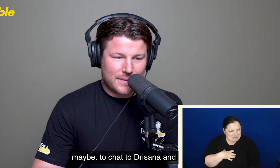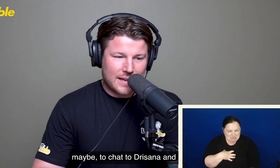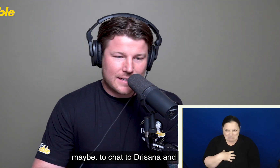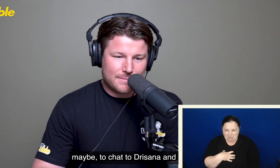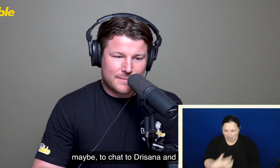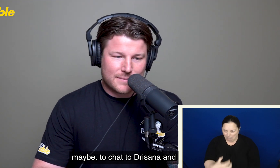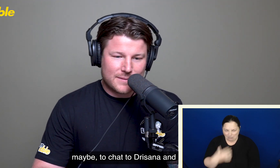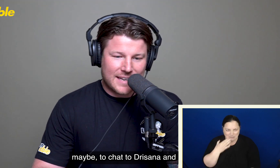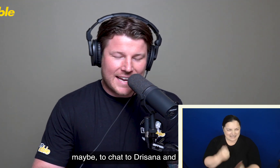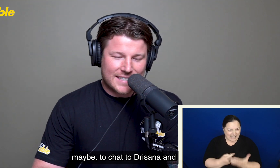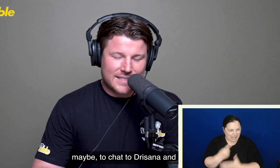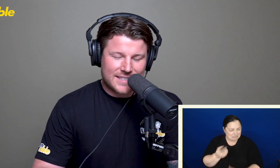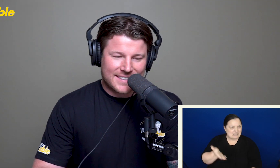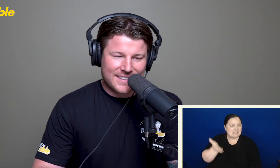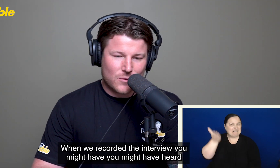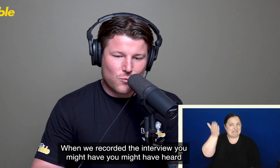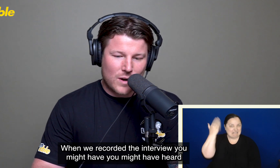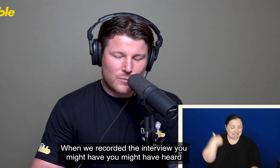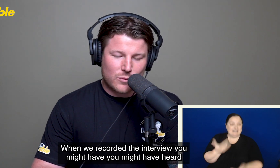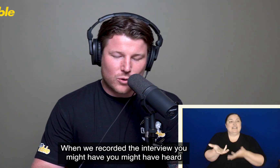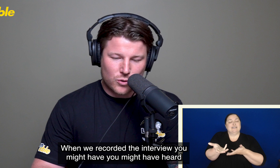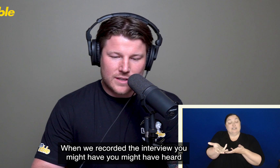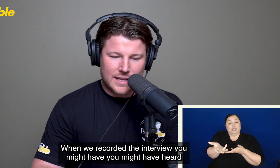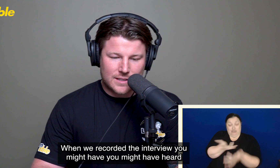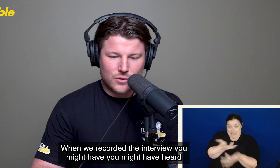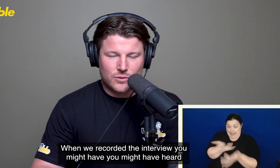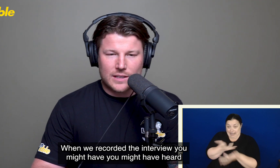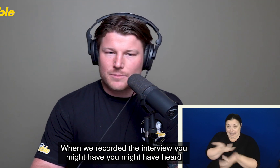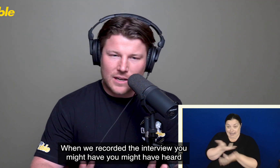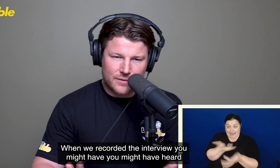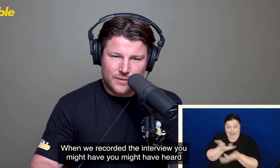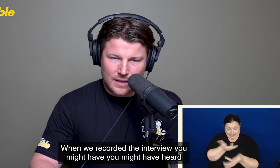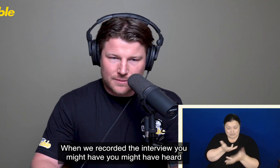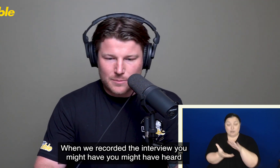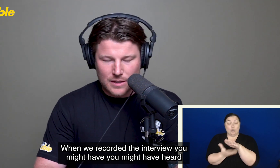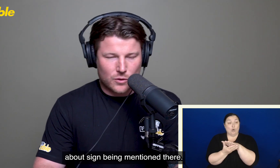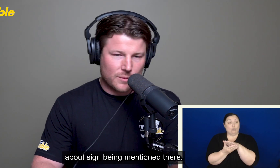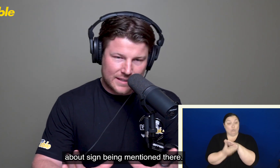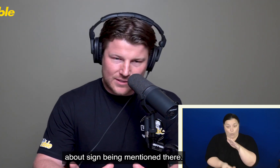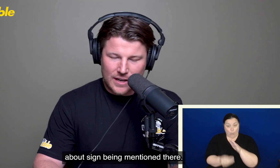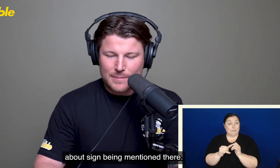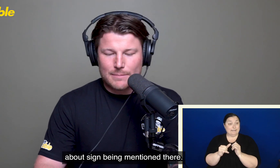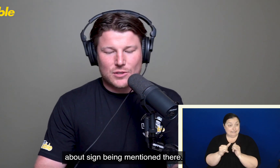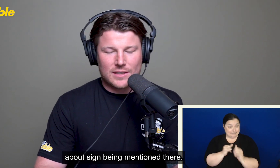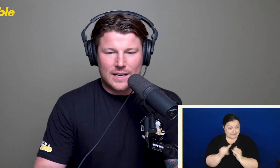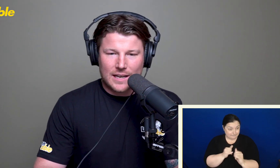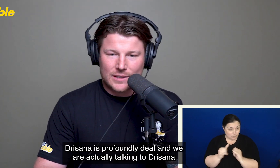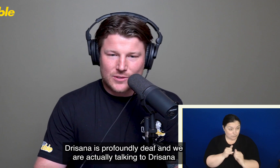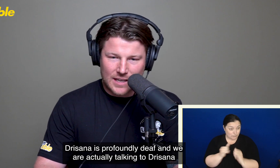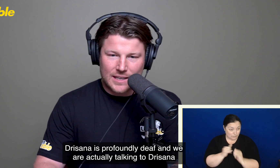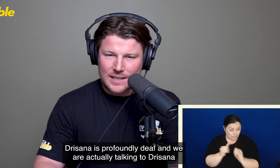Drisana. And when we recorded the interview, you might have heard about sign being mentioned